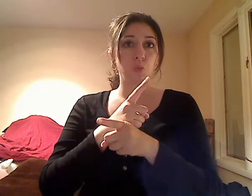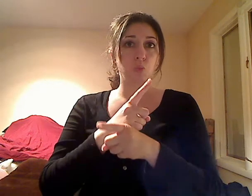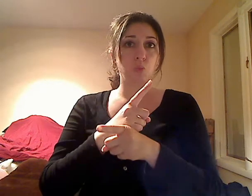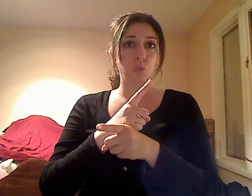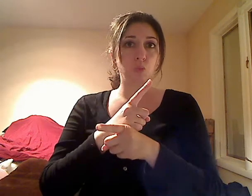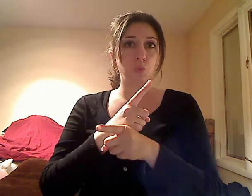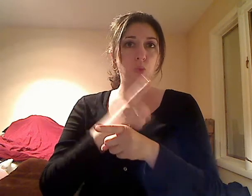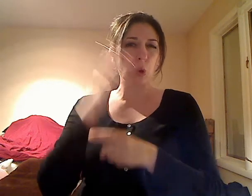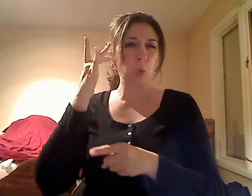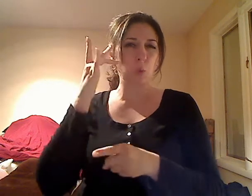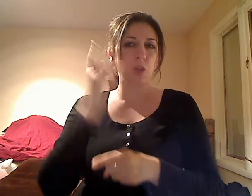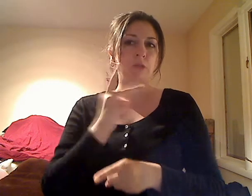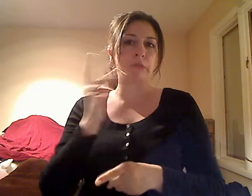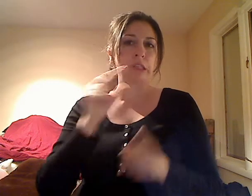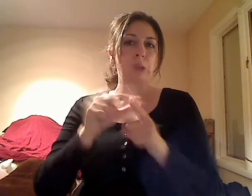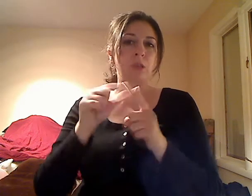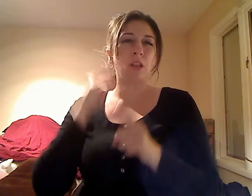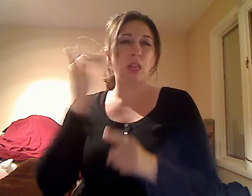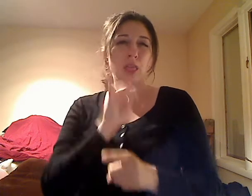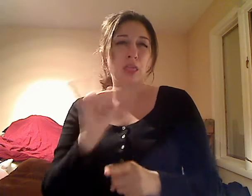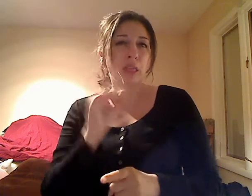for capital letters. What's the ending for capital?